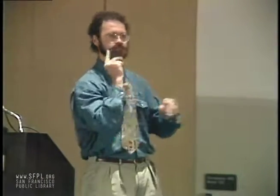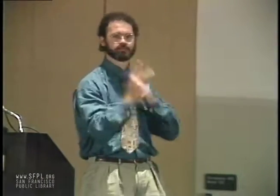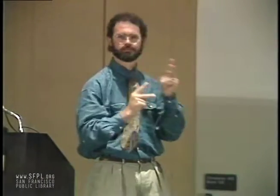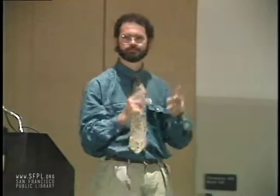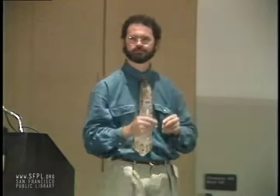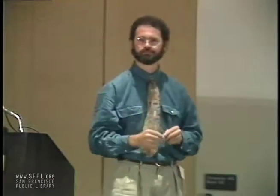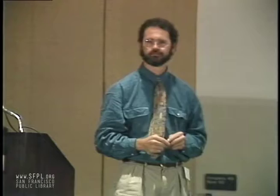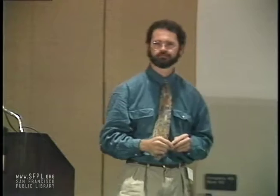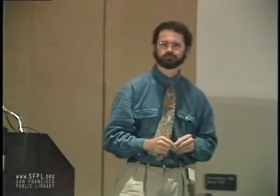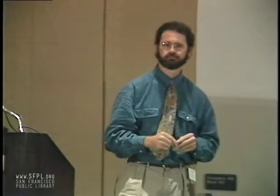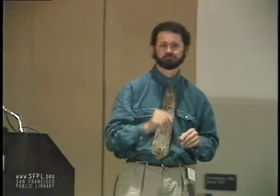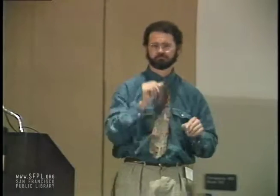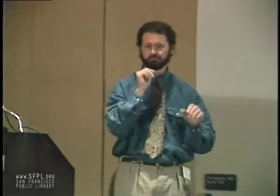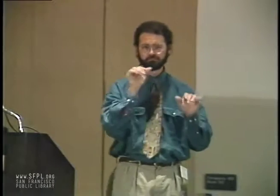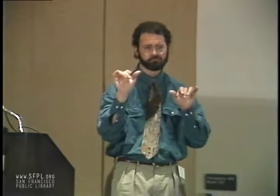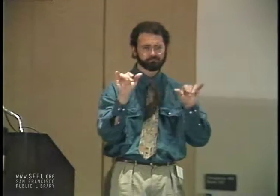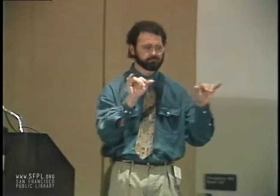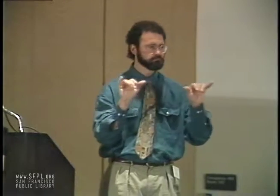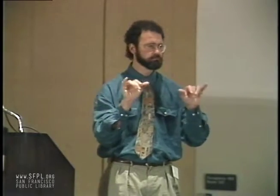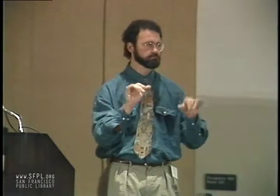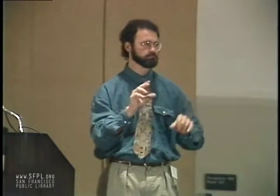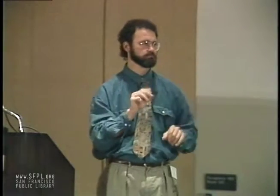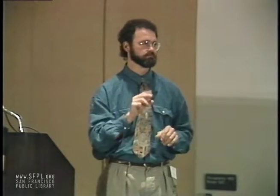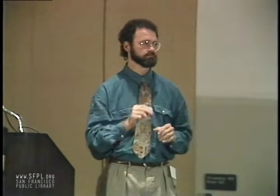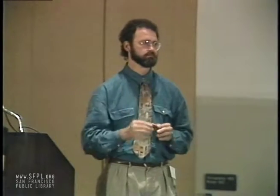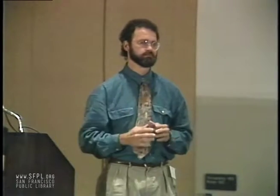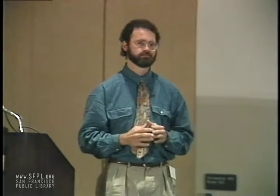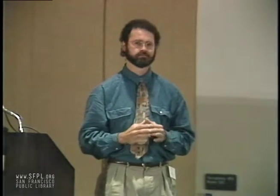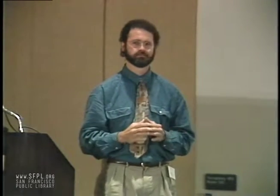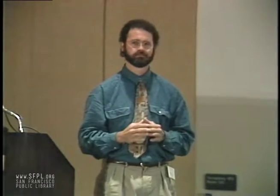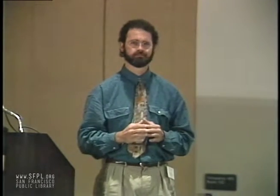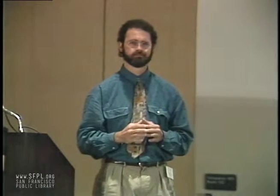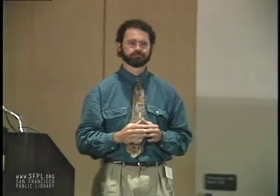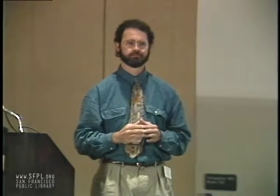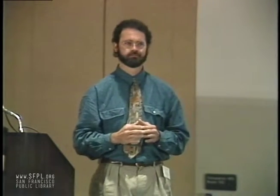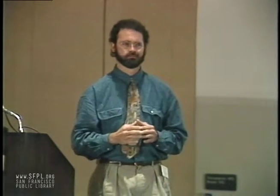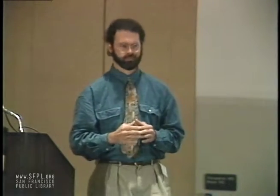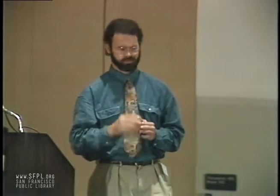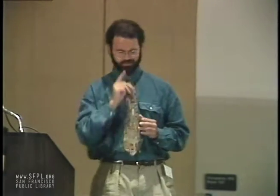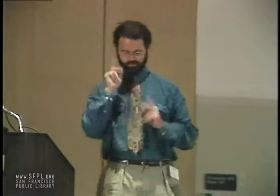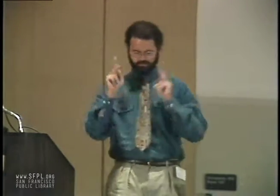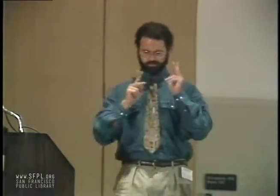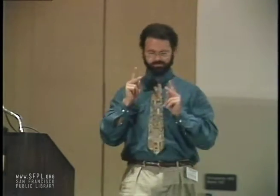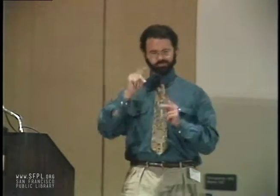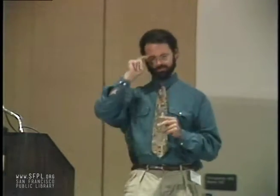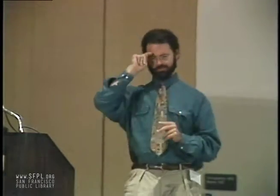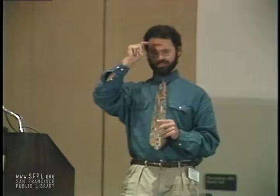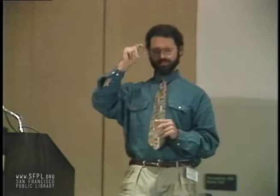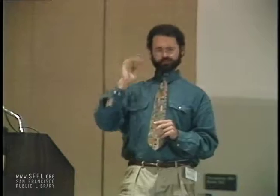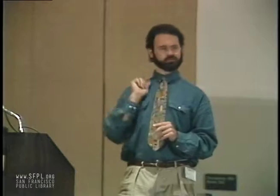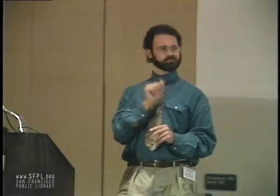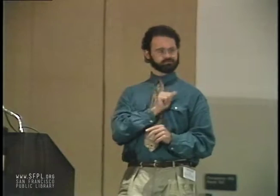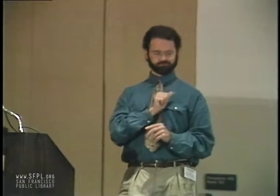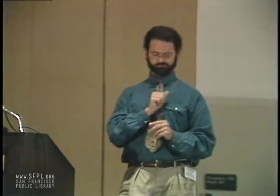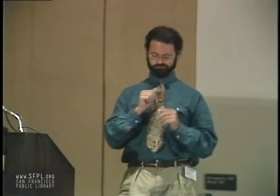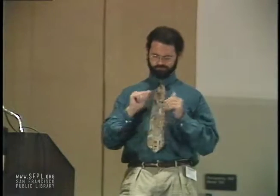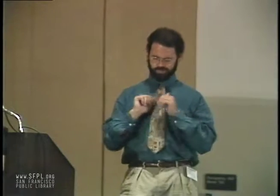How do deaf people view other deaf people? And how do others view deaf people? And those two perspectives are not the